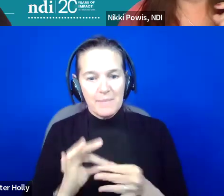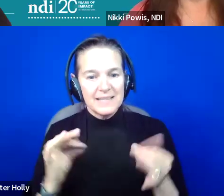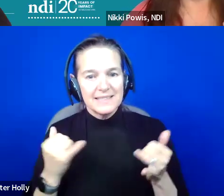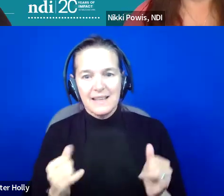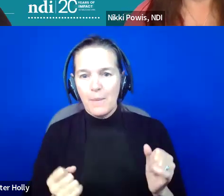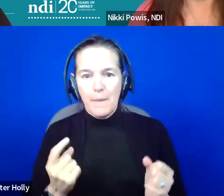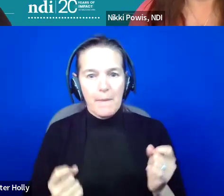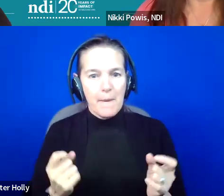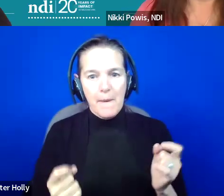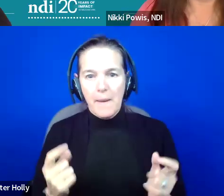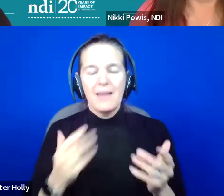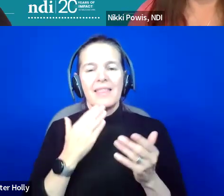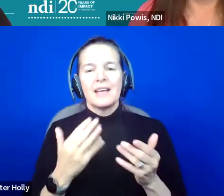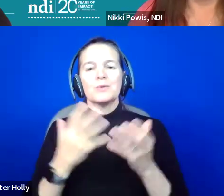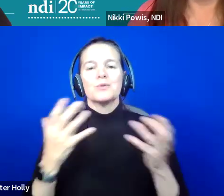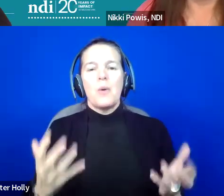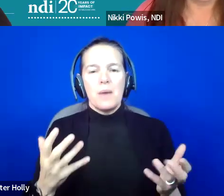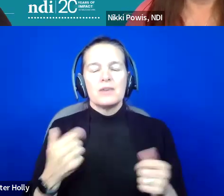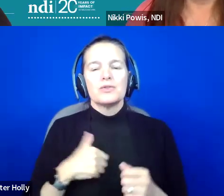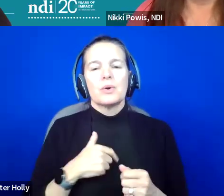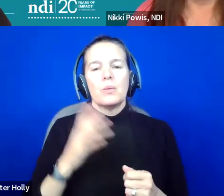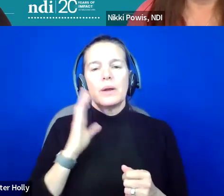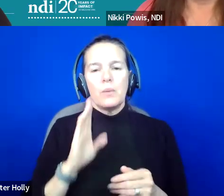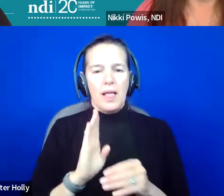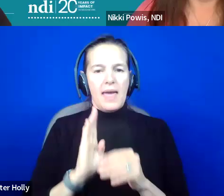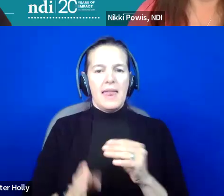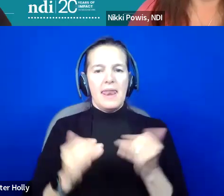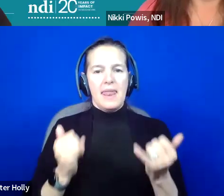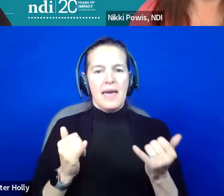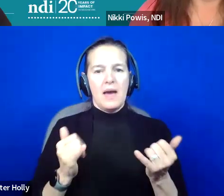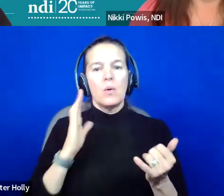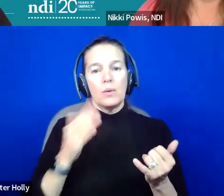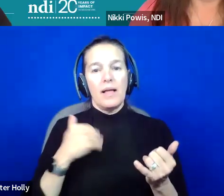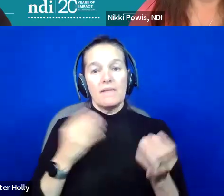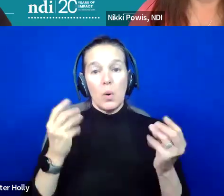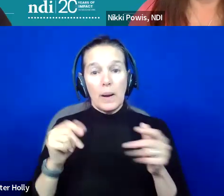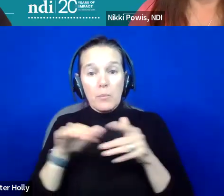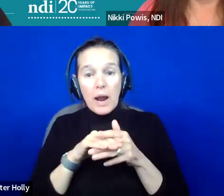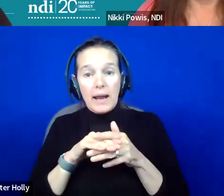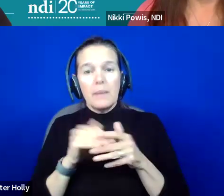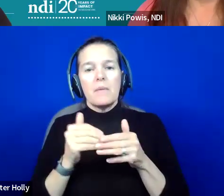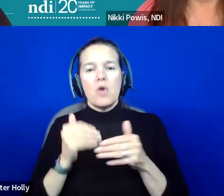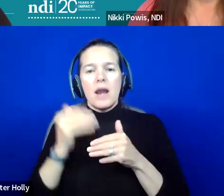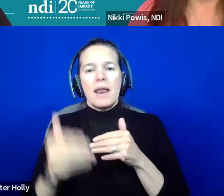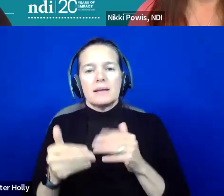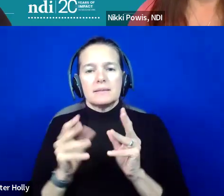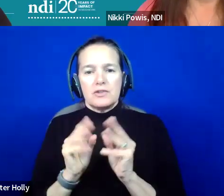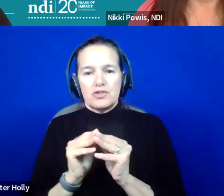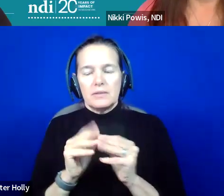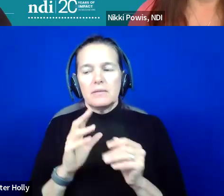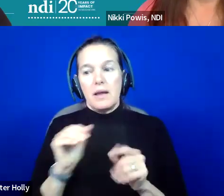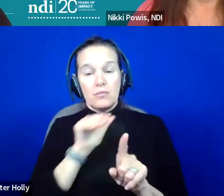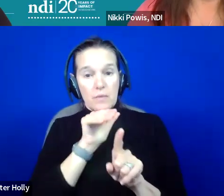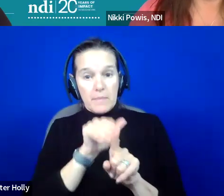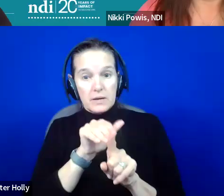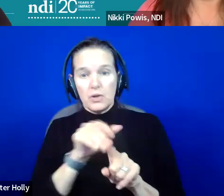chat. Thank you so much. We are going to end now. We will have a quick break before our next session. And as a reminder,